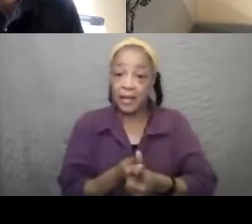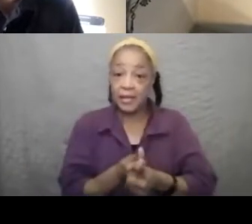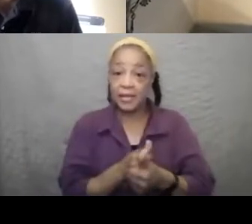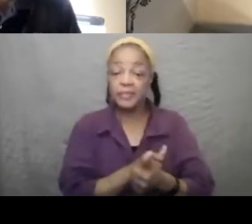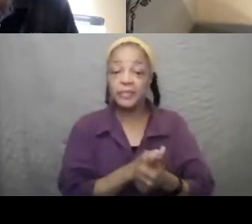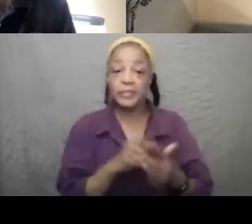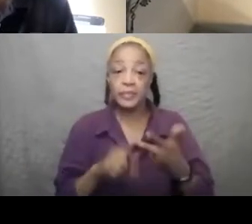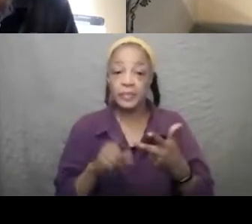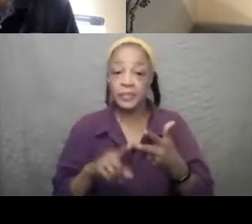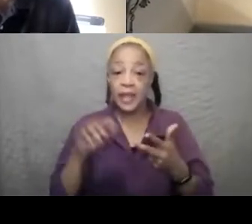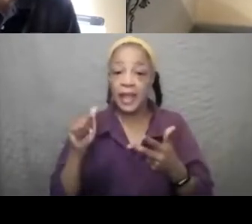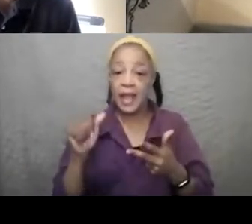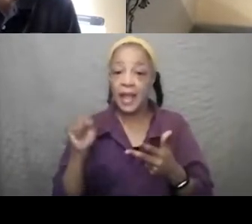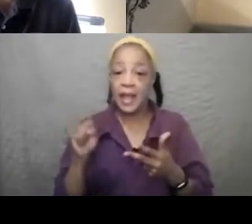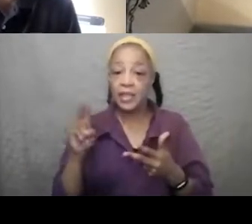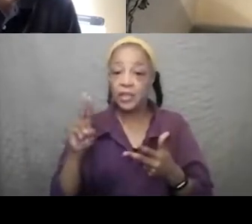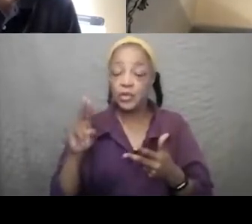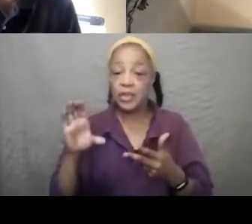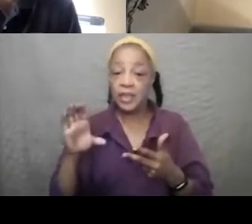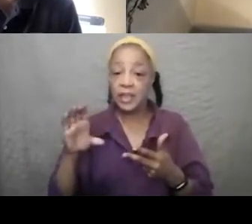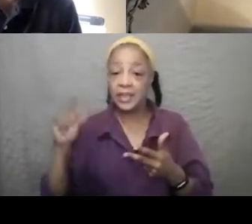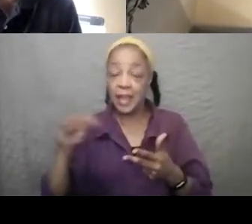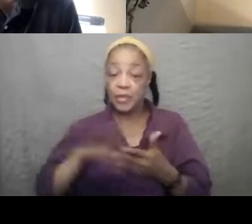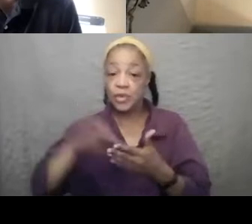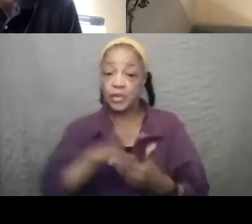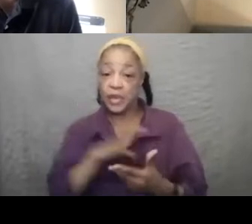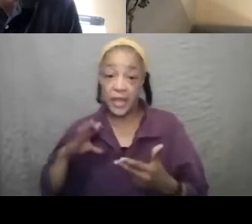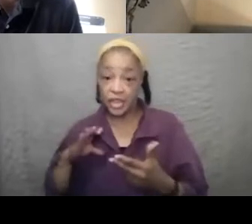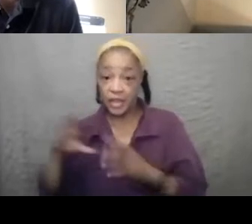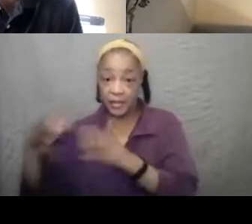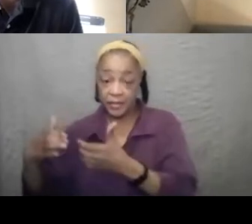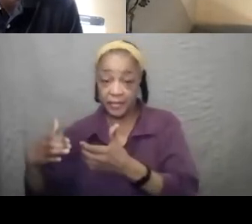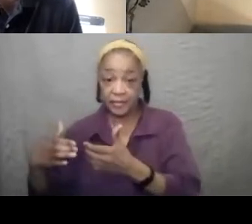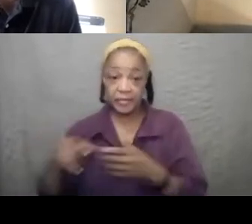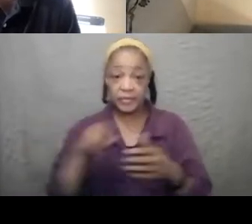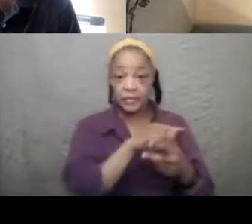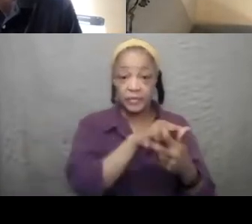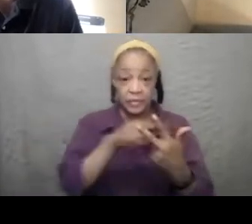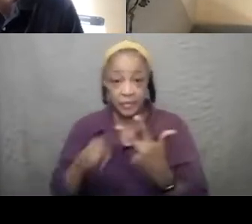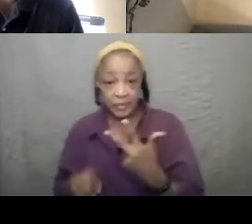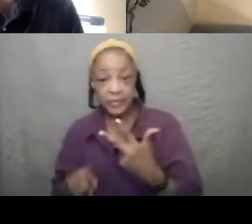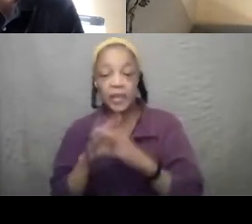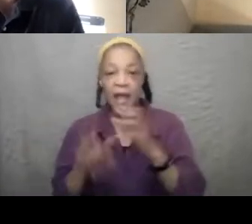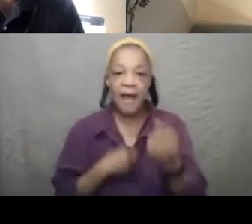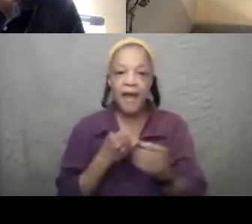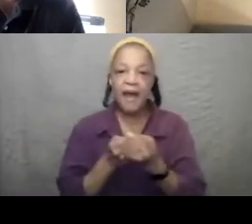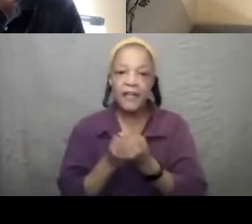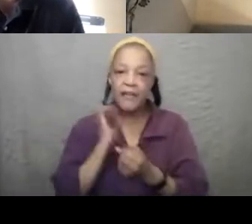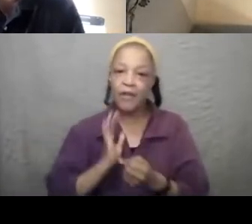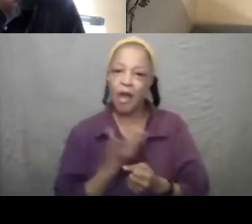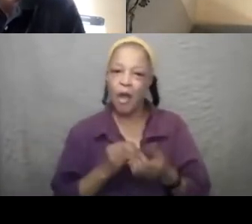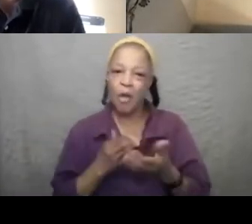the ASUC Disabled Students Commission to advocate for our right to an